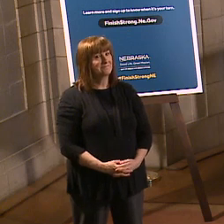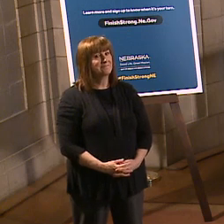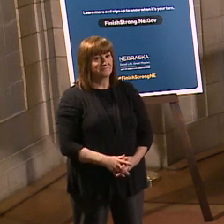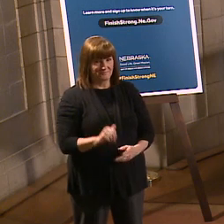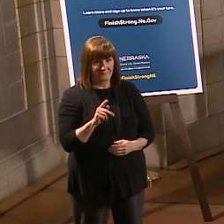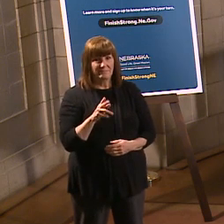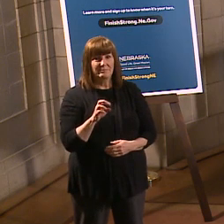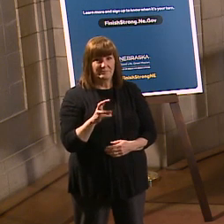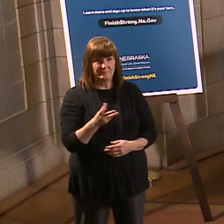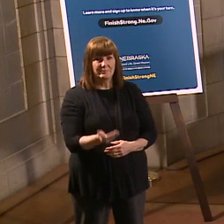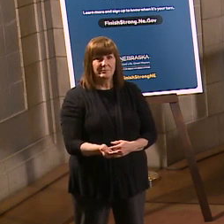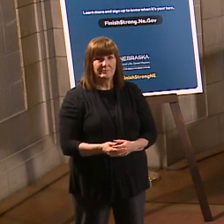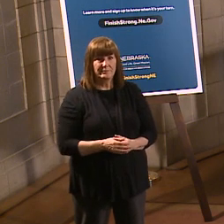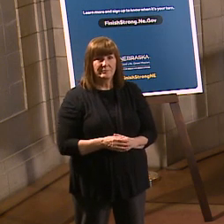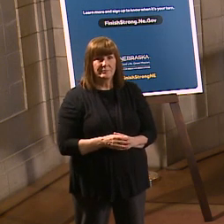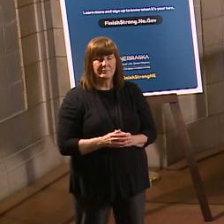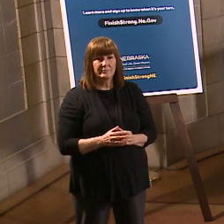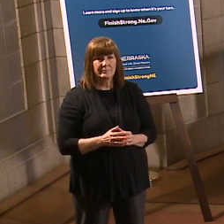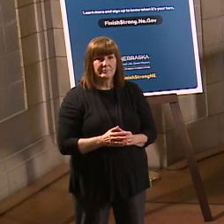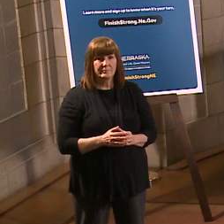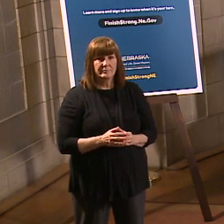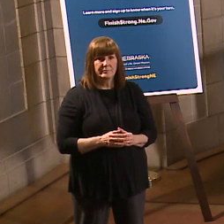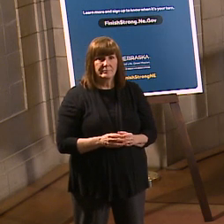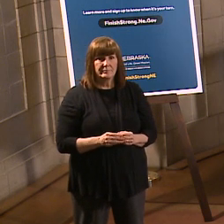Yeah, Andrew, go ahead.